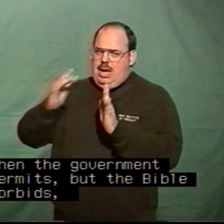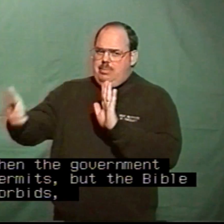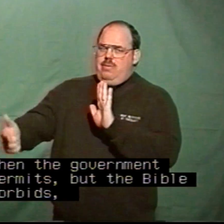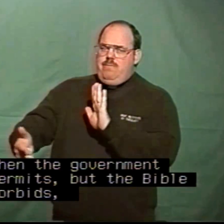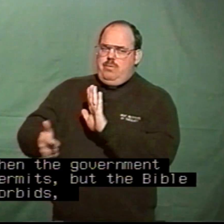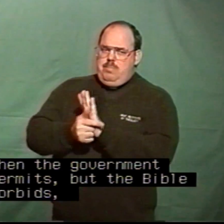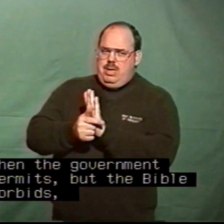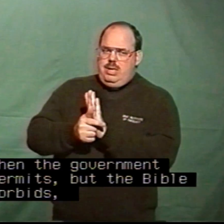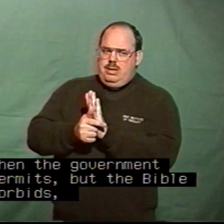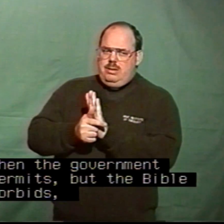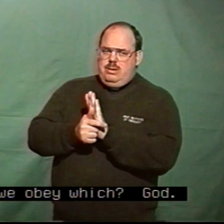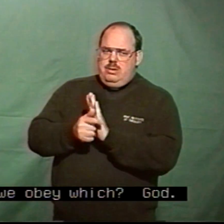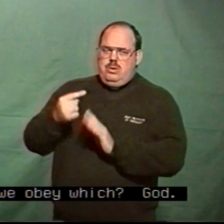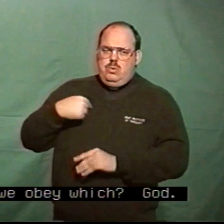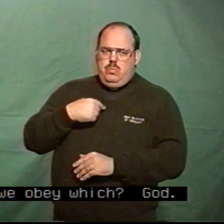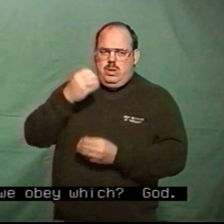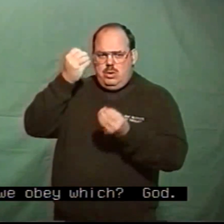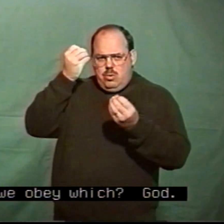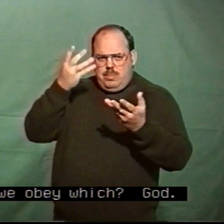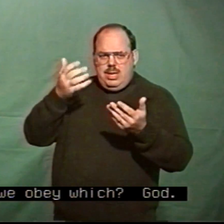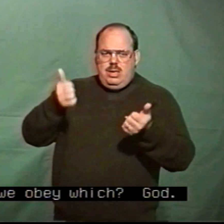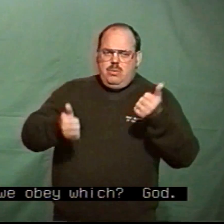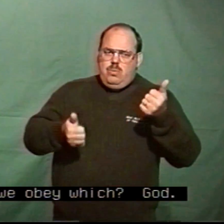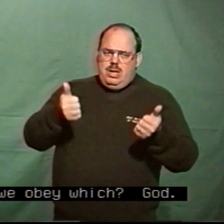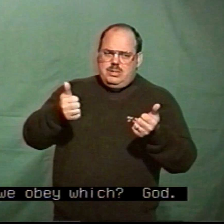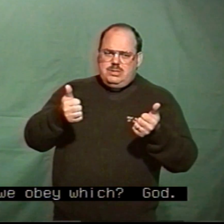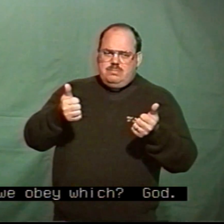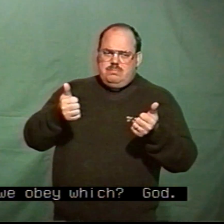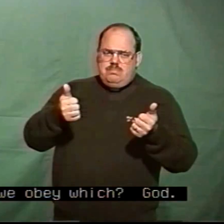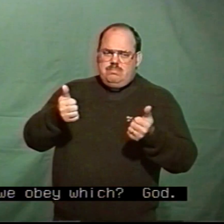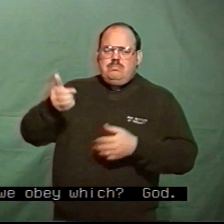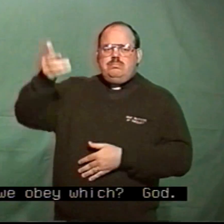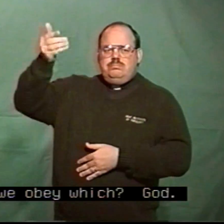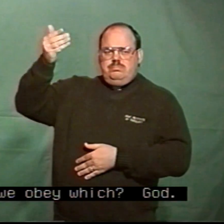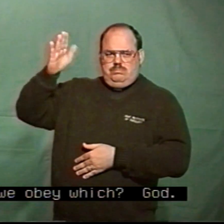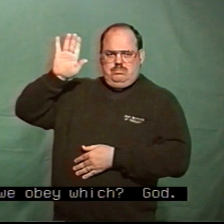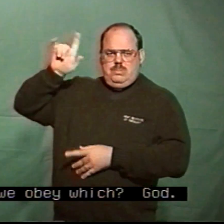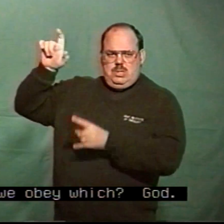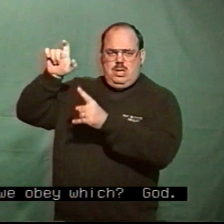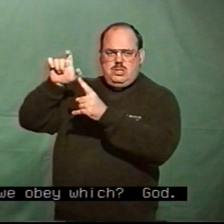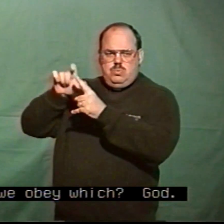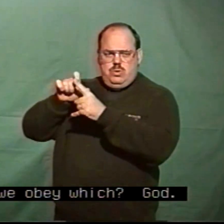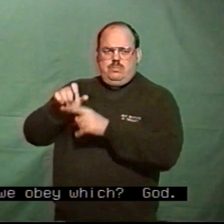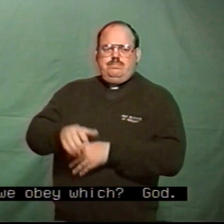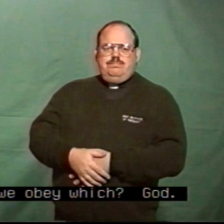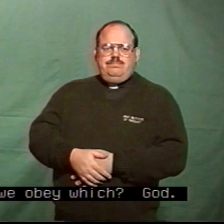Bible forbids, which obey? God.